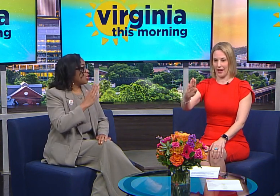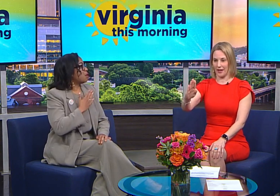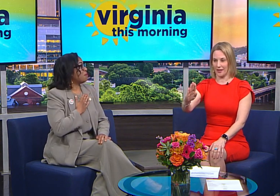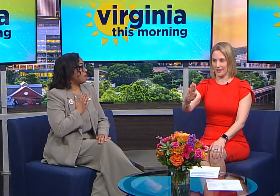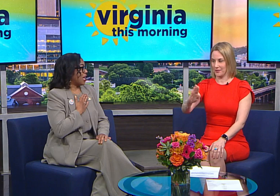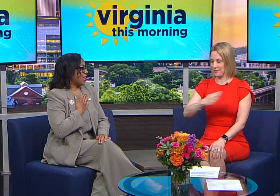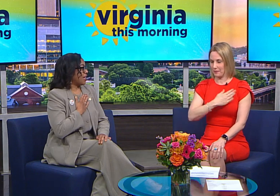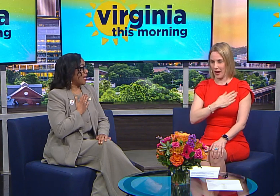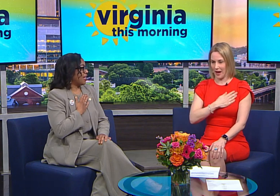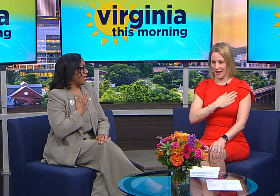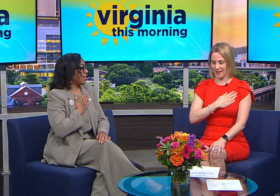My